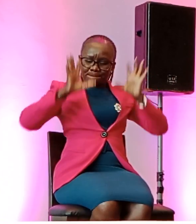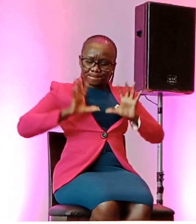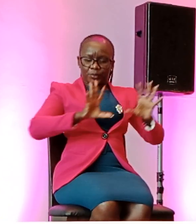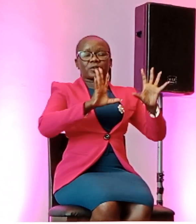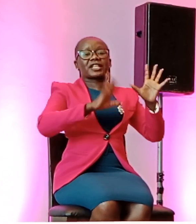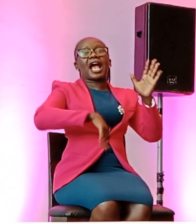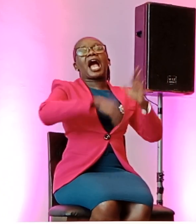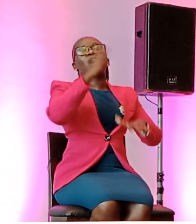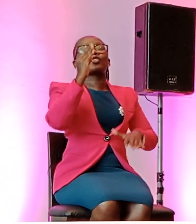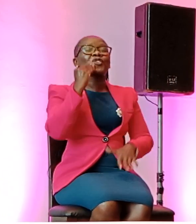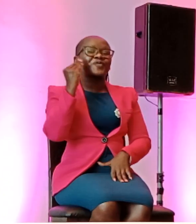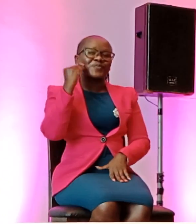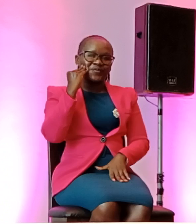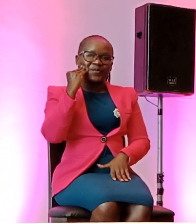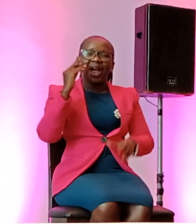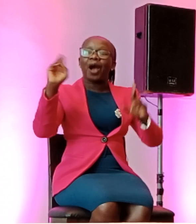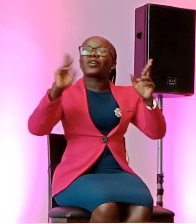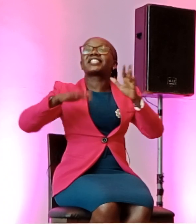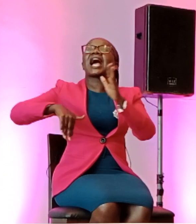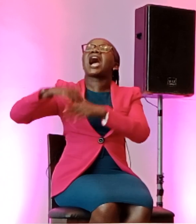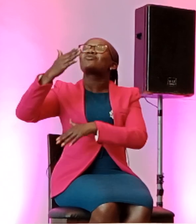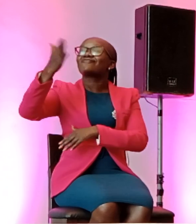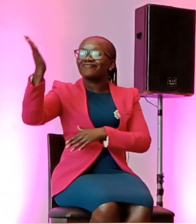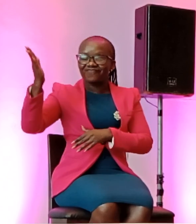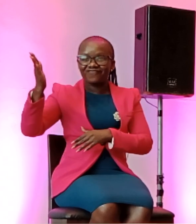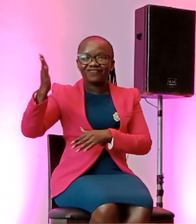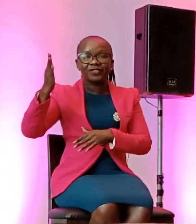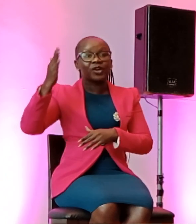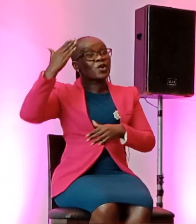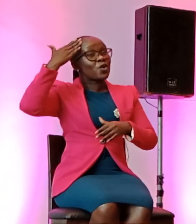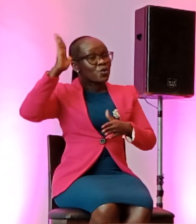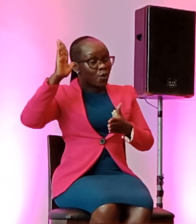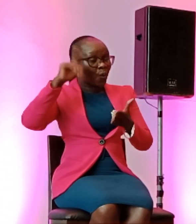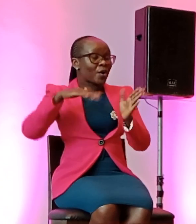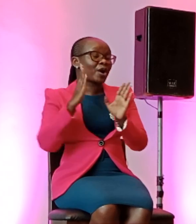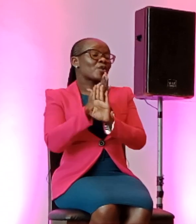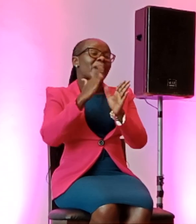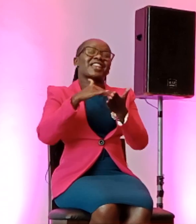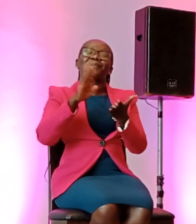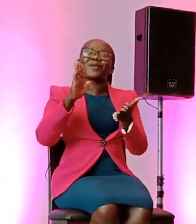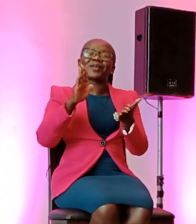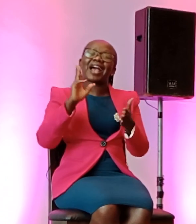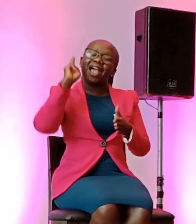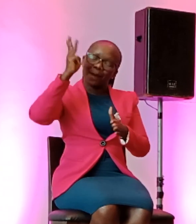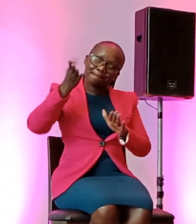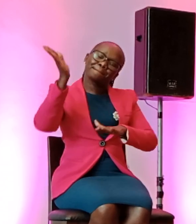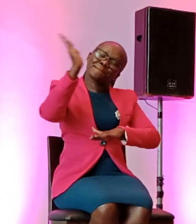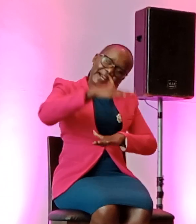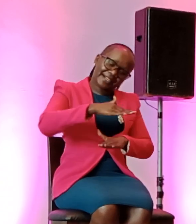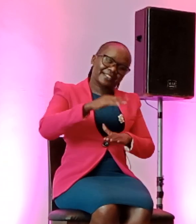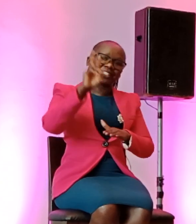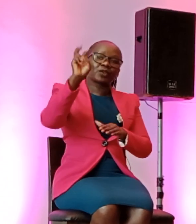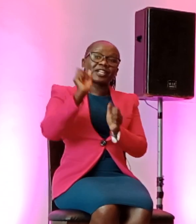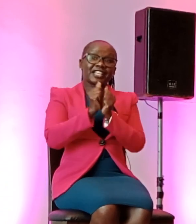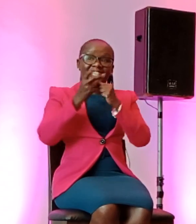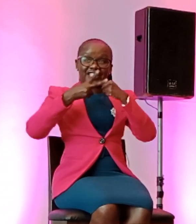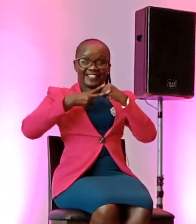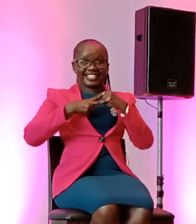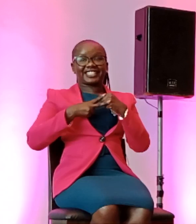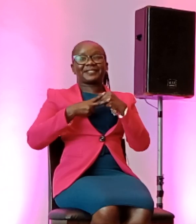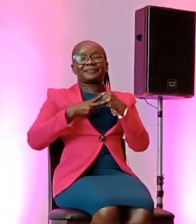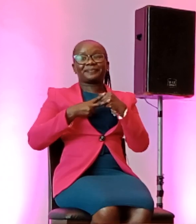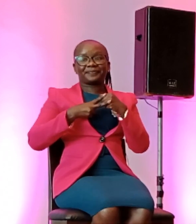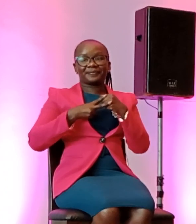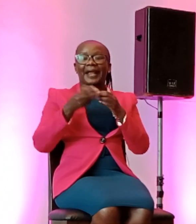of our home. I was already out. I do not know what to hide anymore. I will go back.